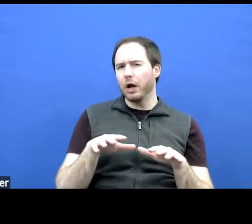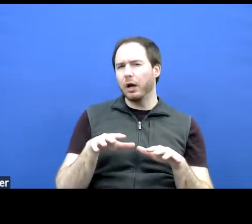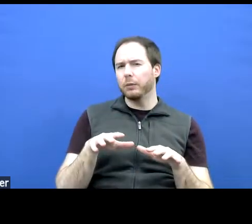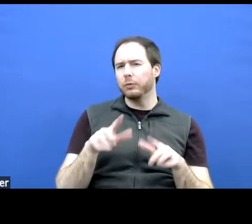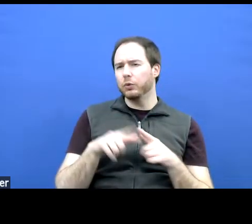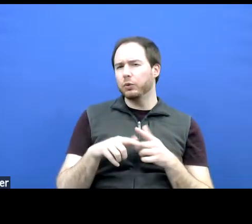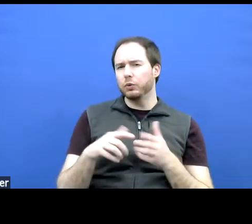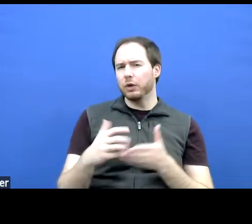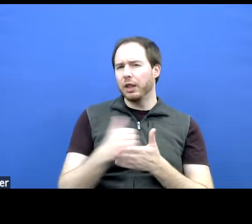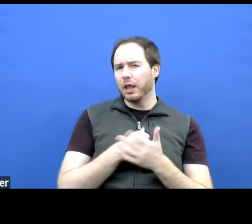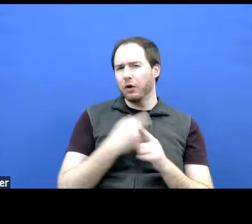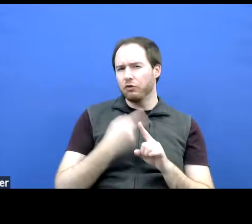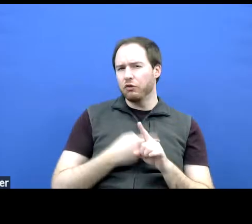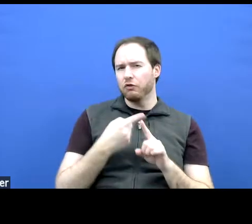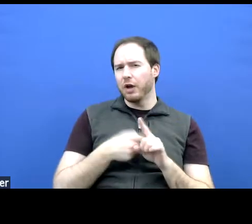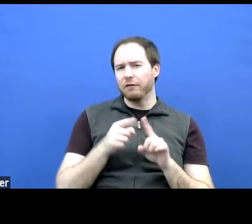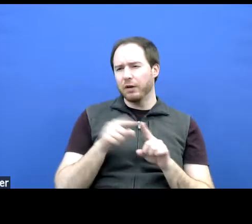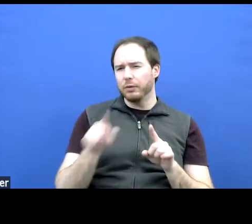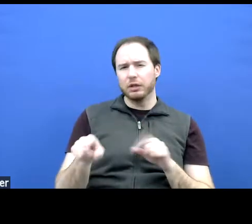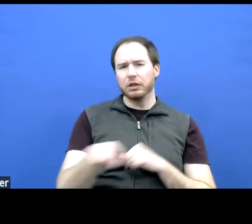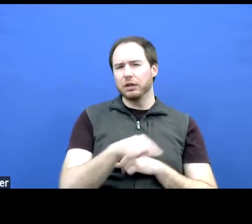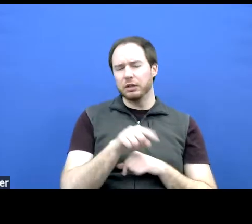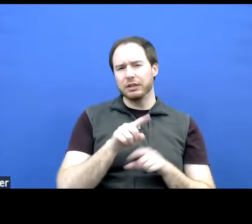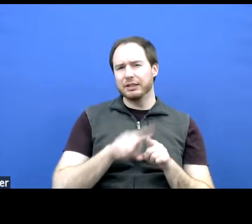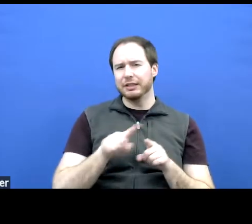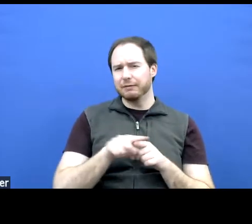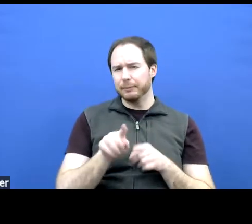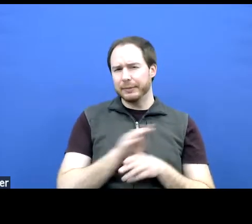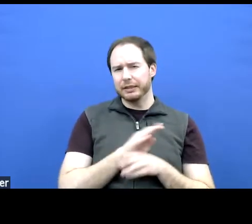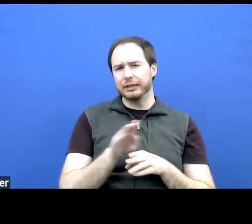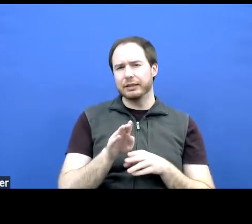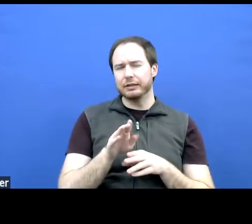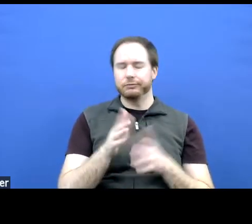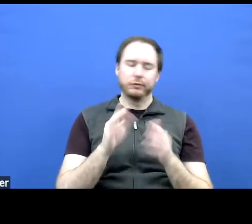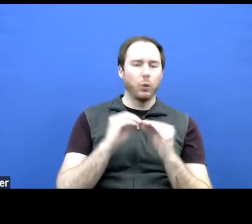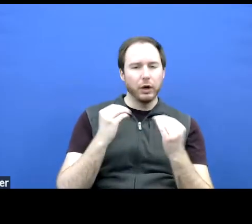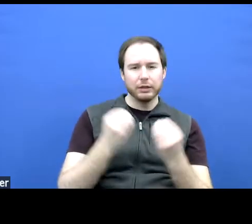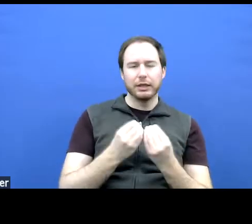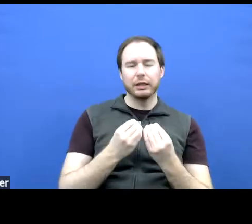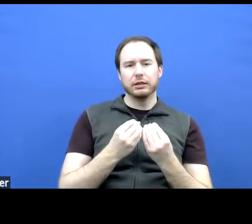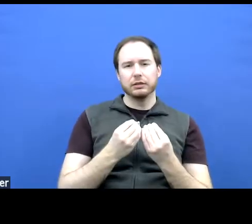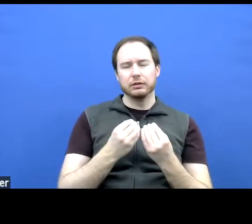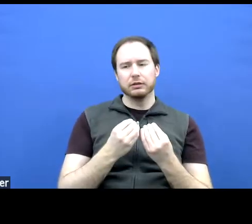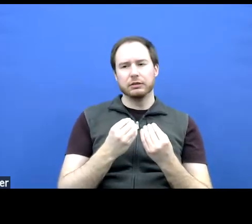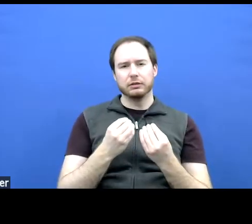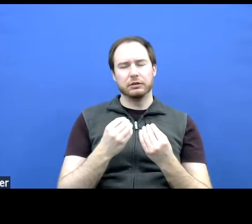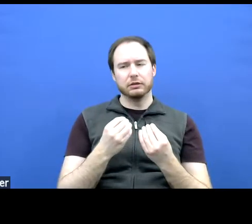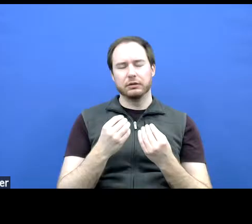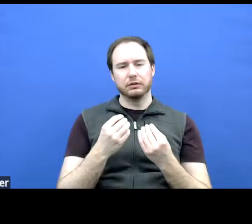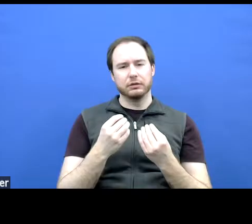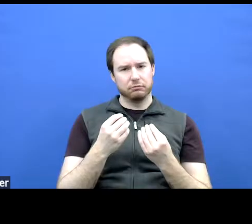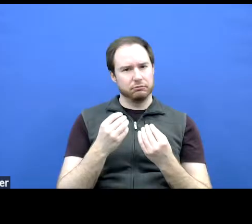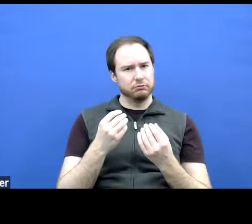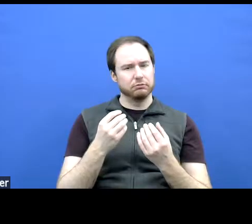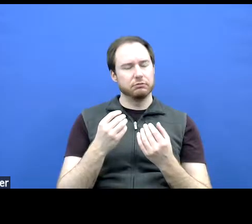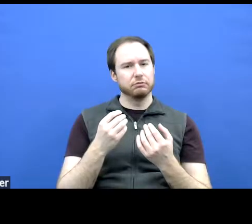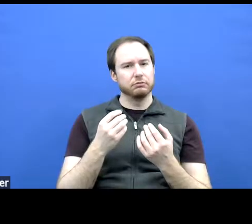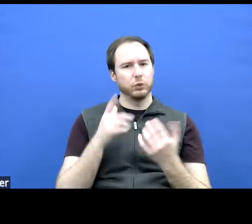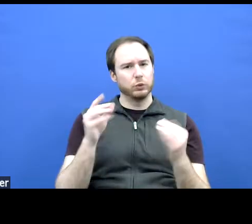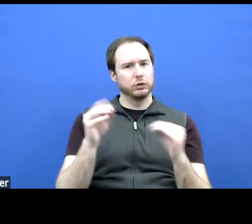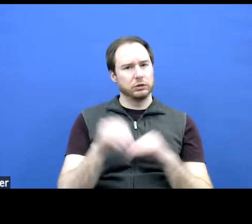collect rent from these different business or organizations? I'm sorry, they're not businesses, organizations that are coming